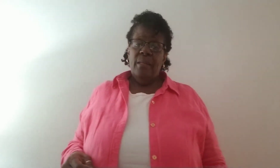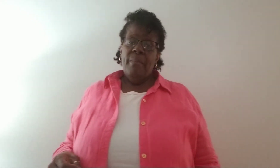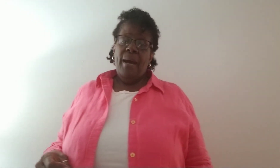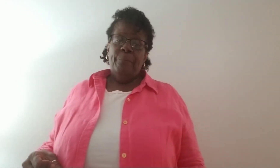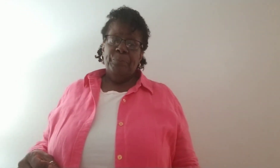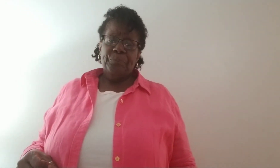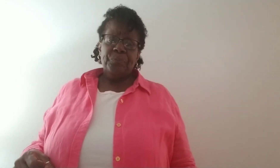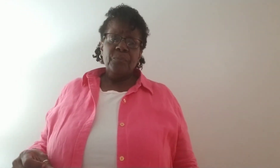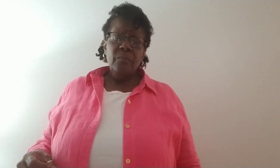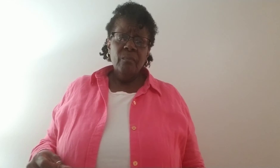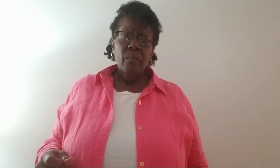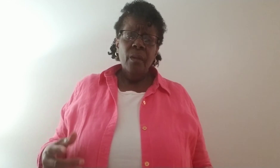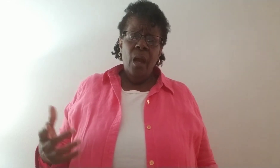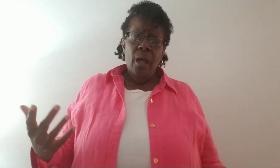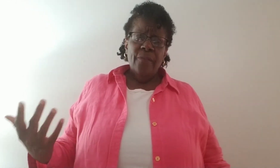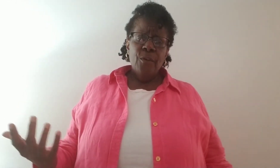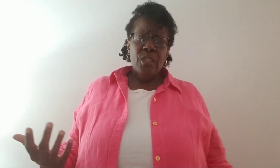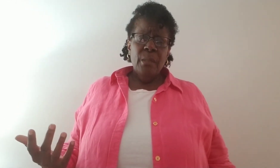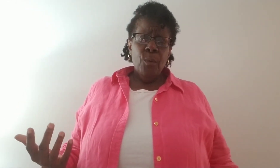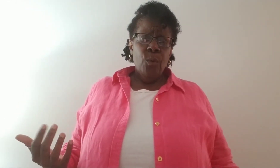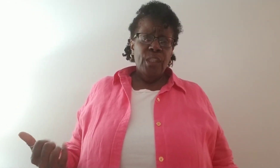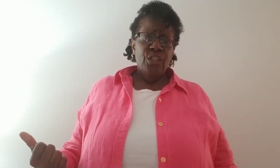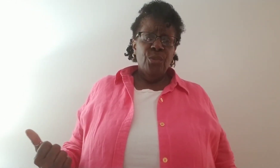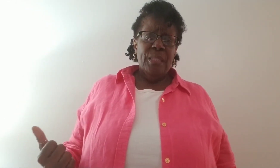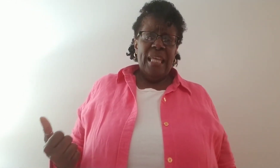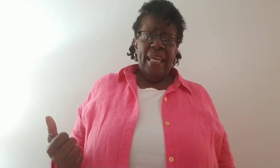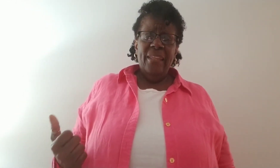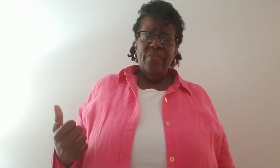mind. First number we want to do is